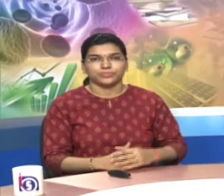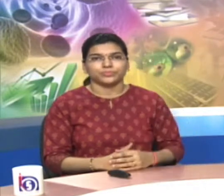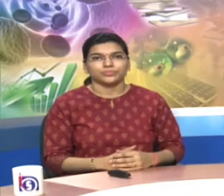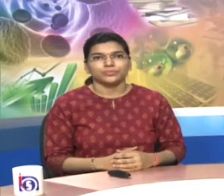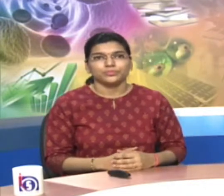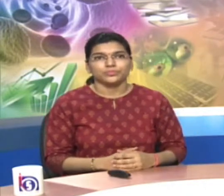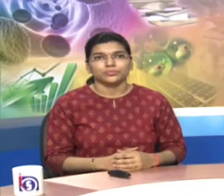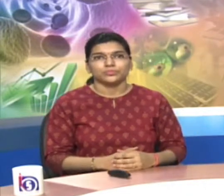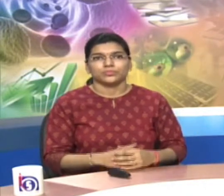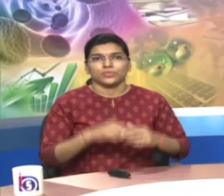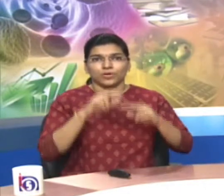Second word is